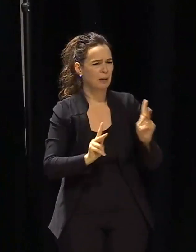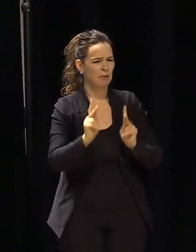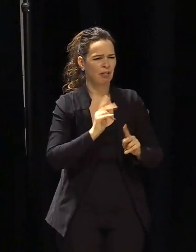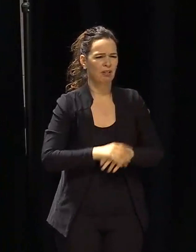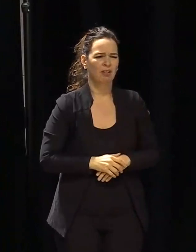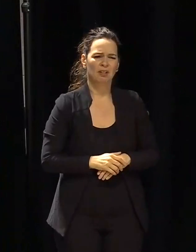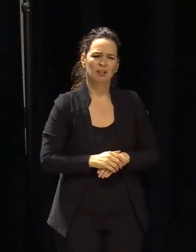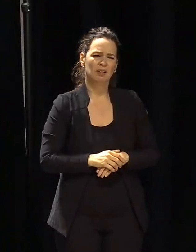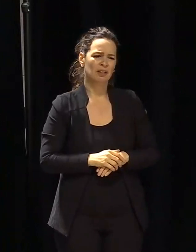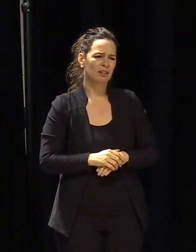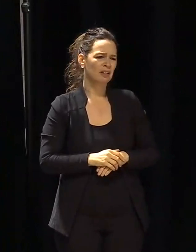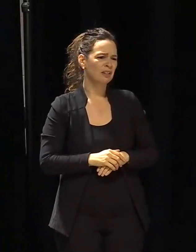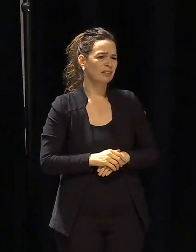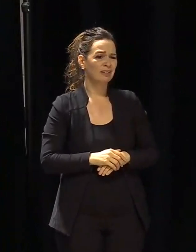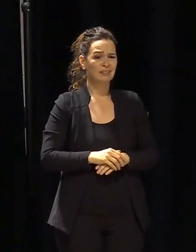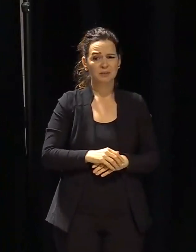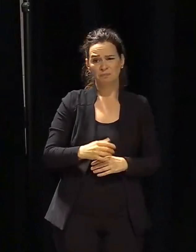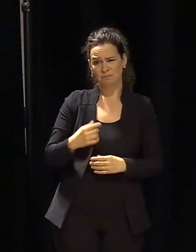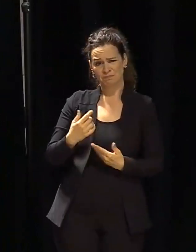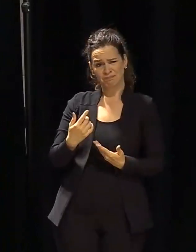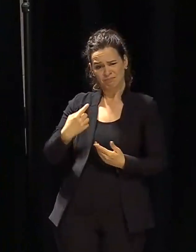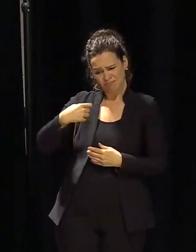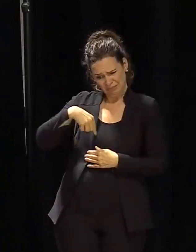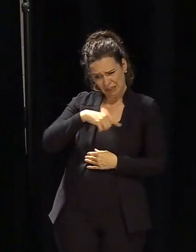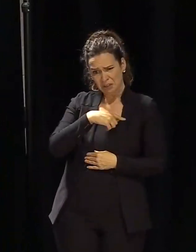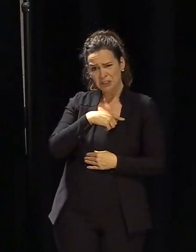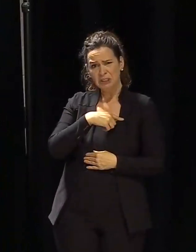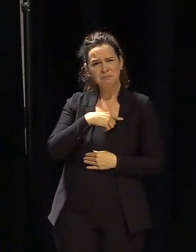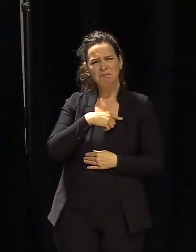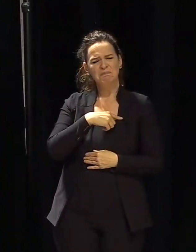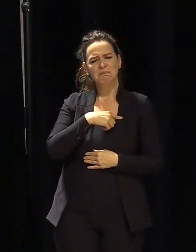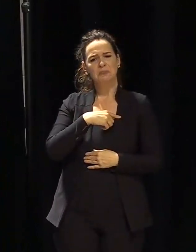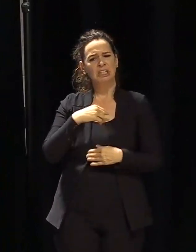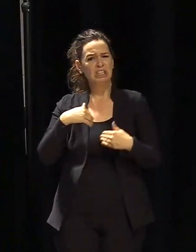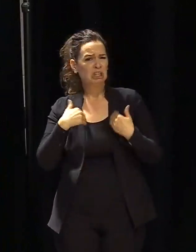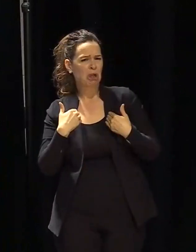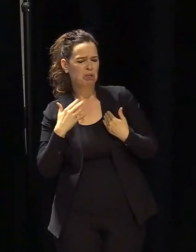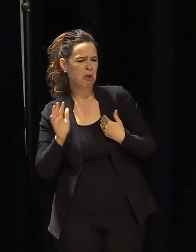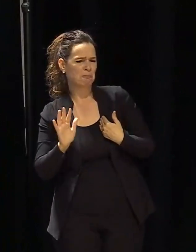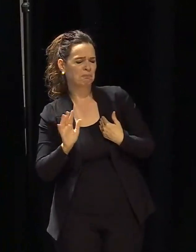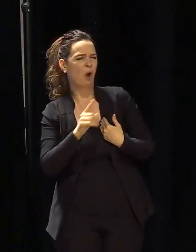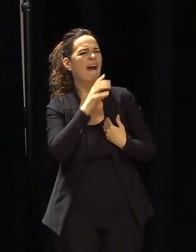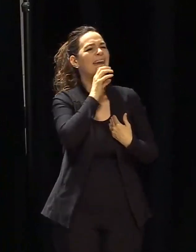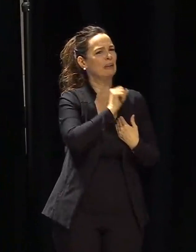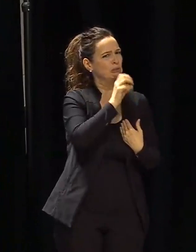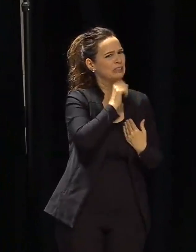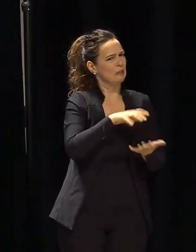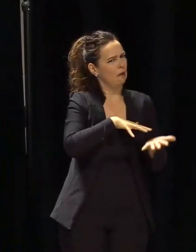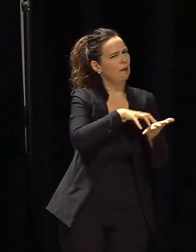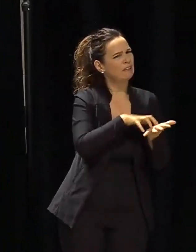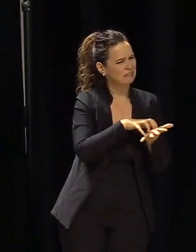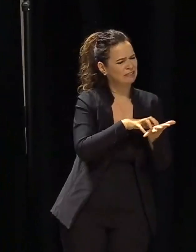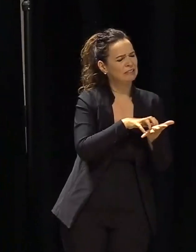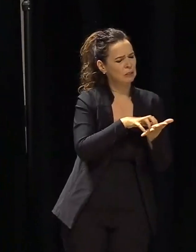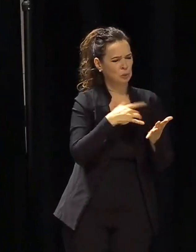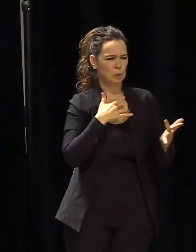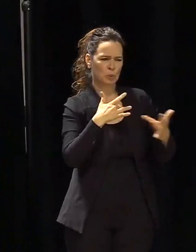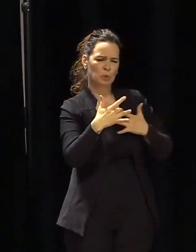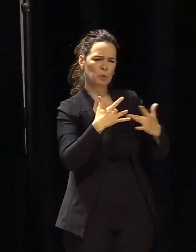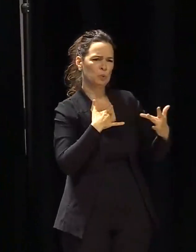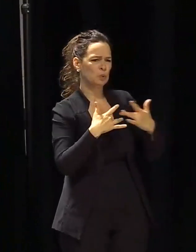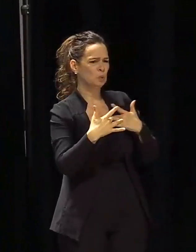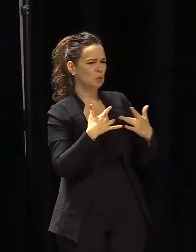about us, it's about everybody we love. So again, we think about these families.